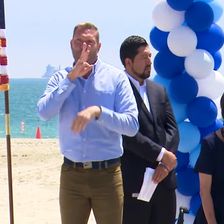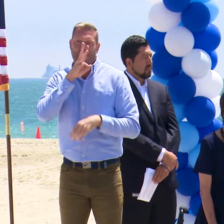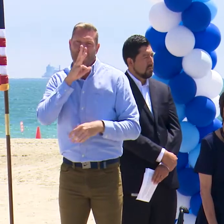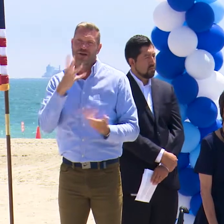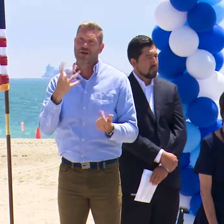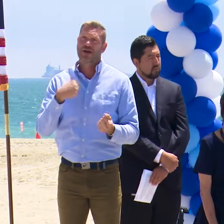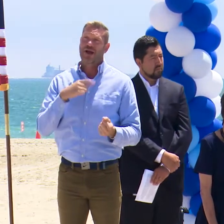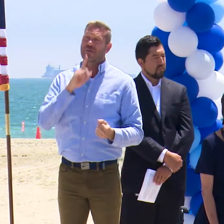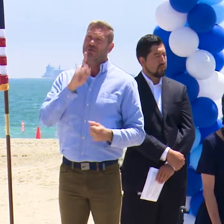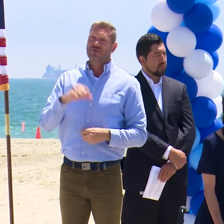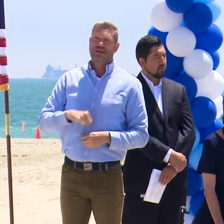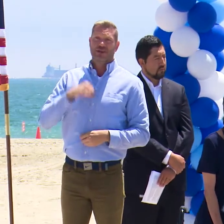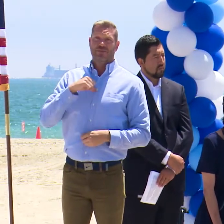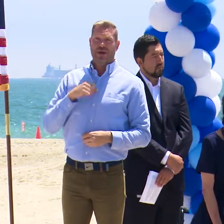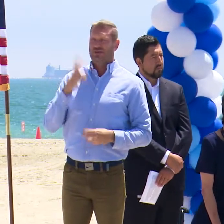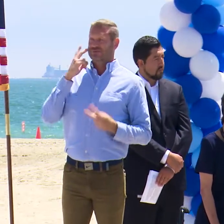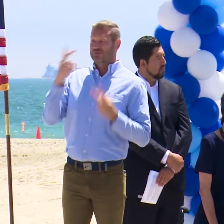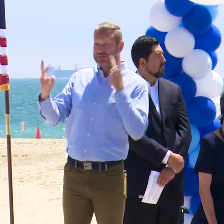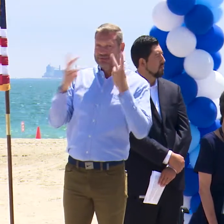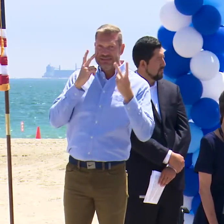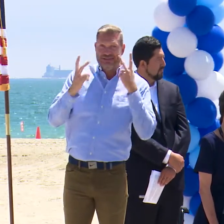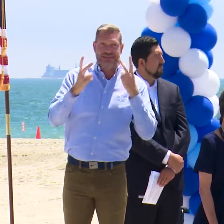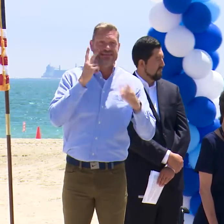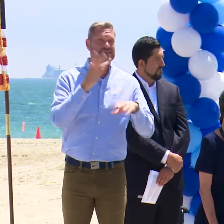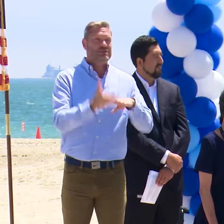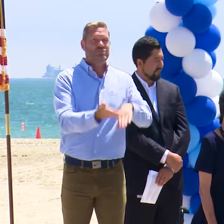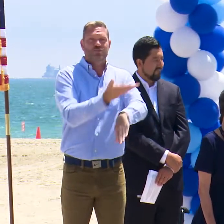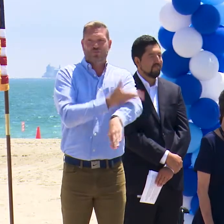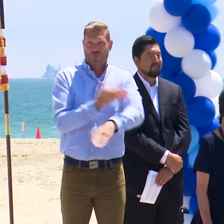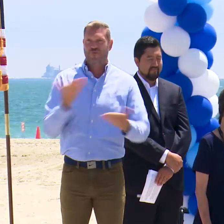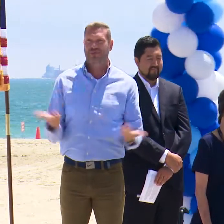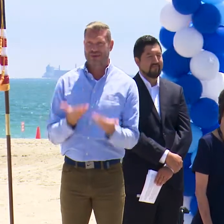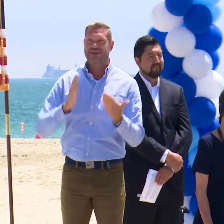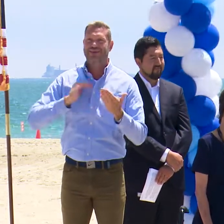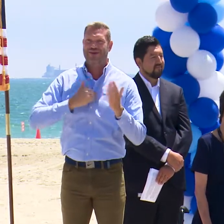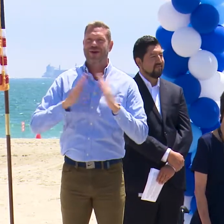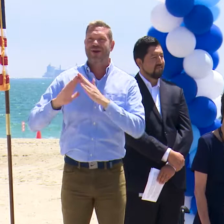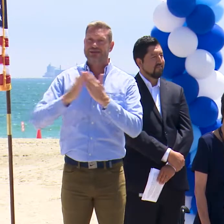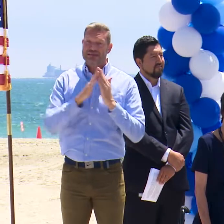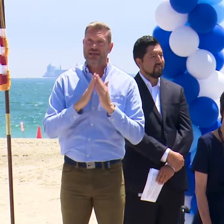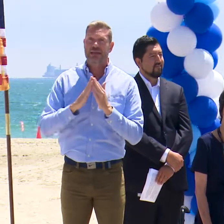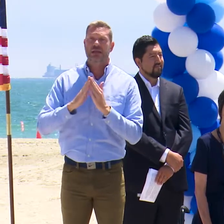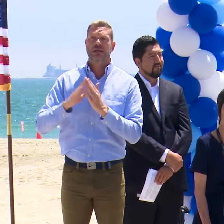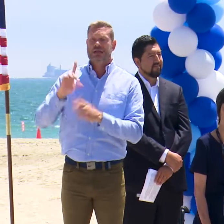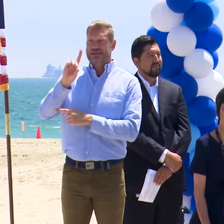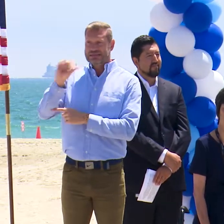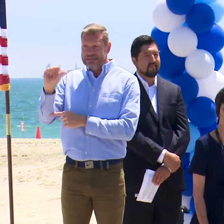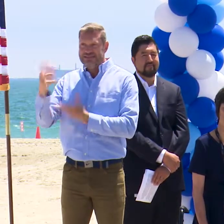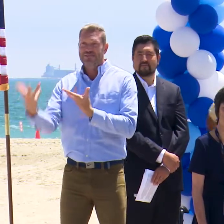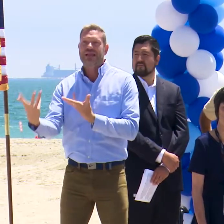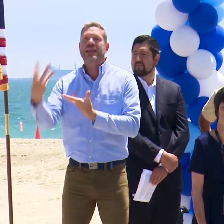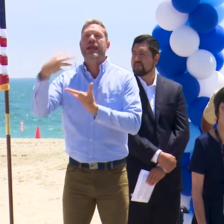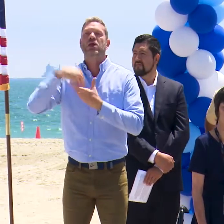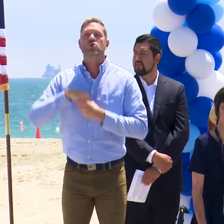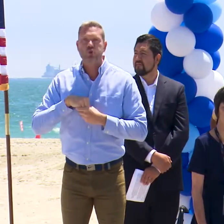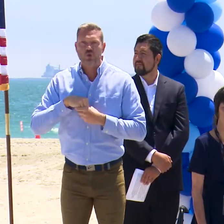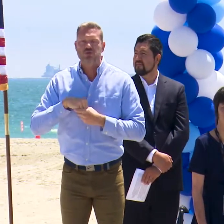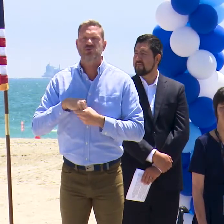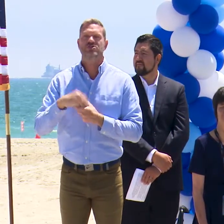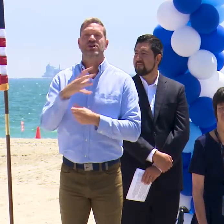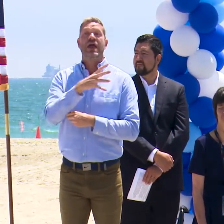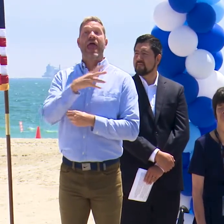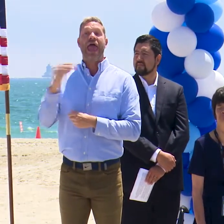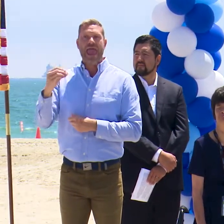the improvements happening in our city when it comes to disability inclusion and